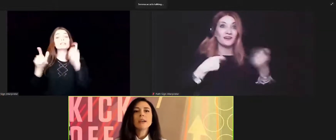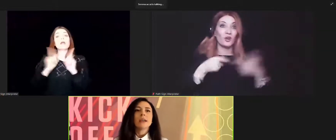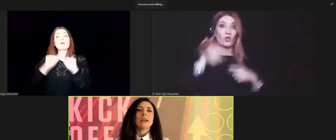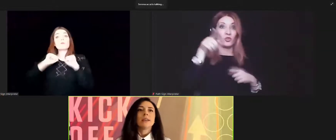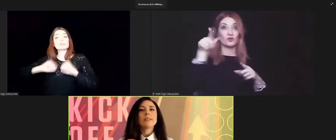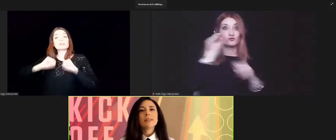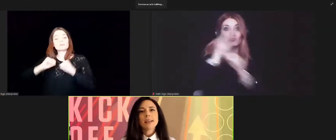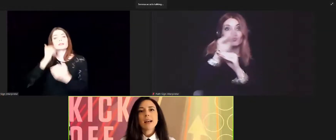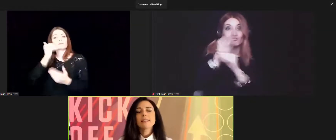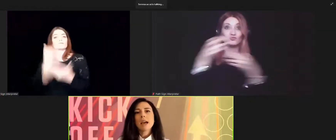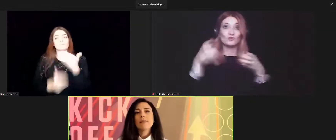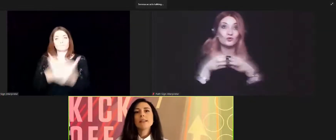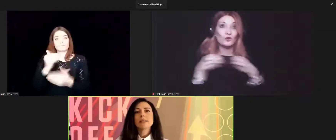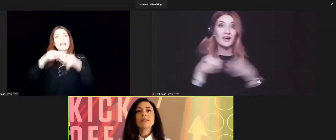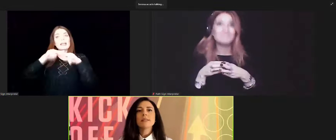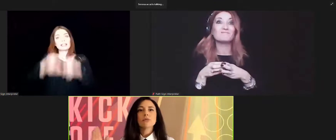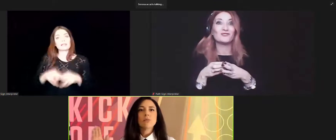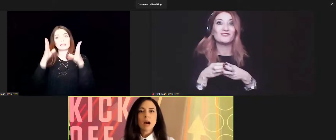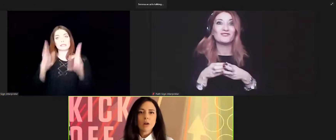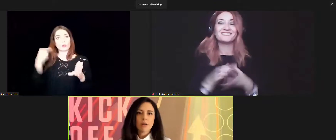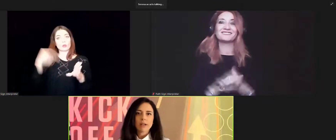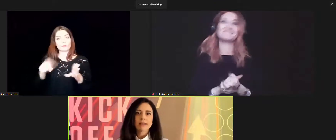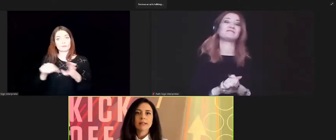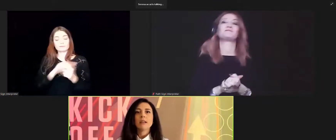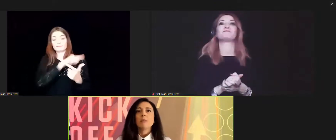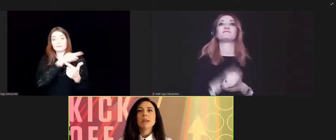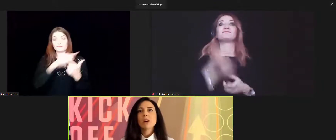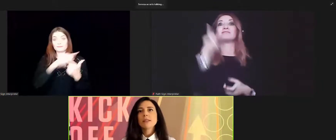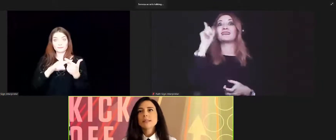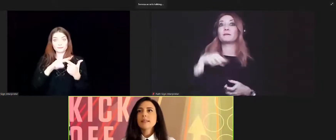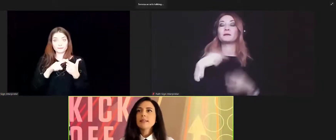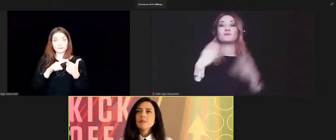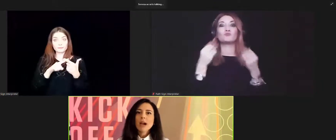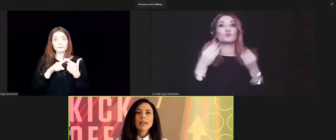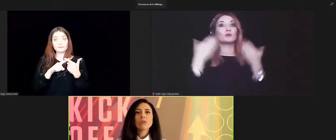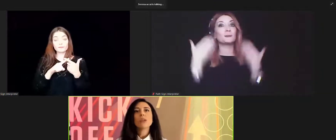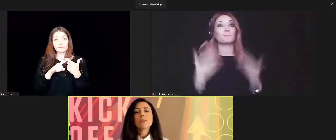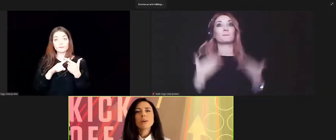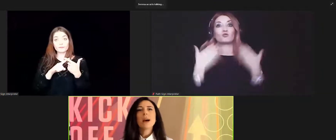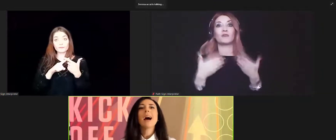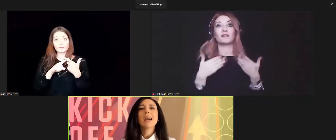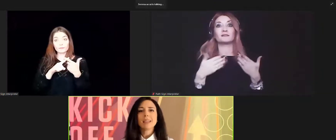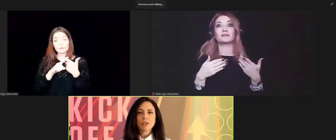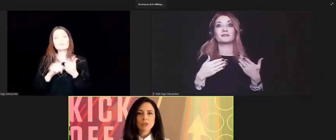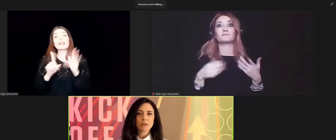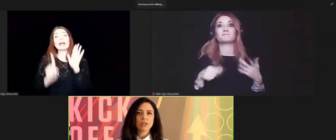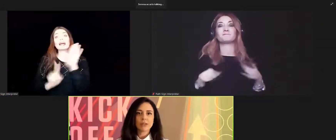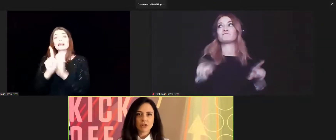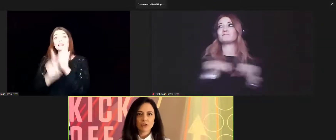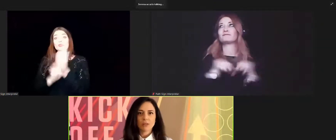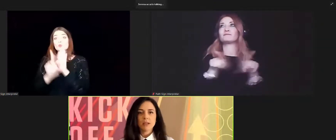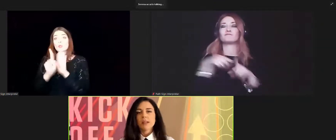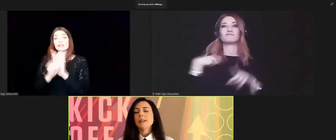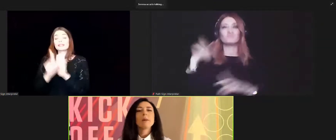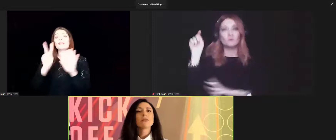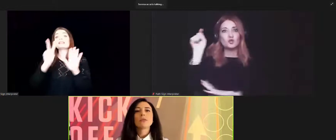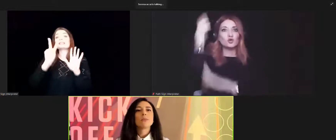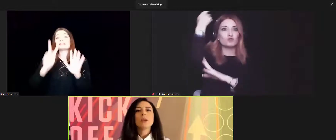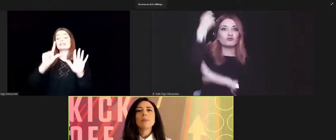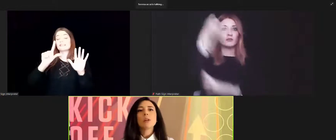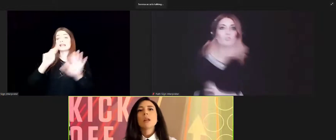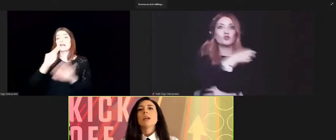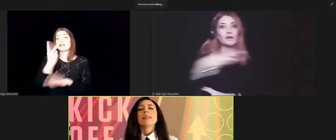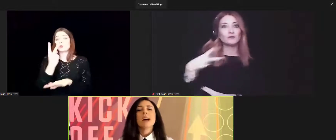achieve the results every 72 hours, because in this way you keep high your motivation. The most